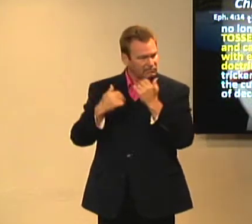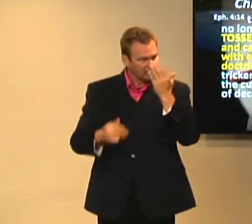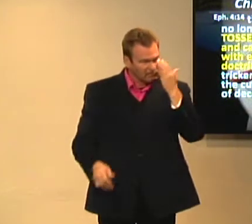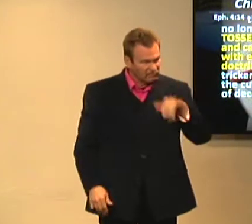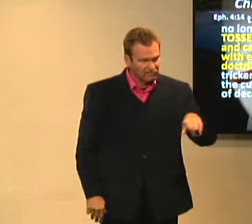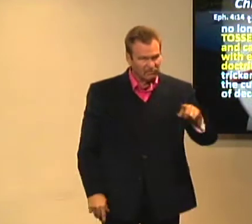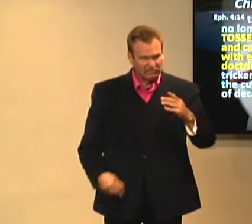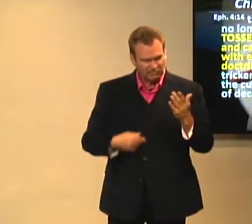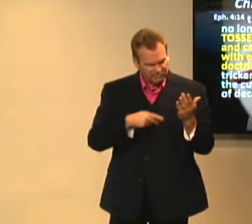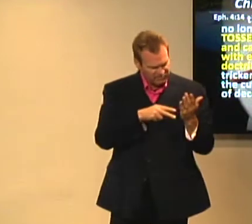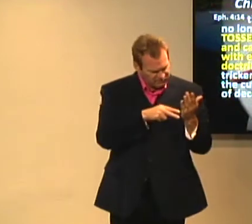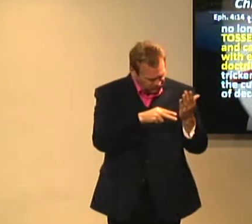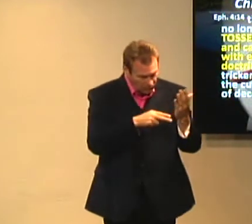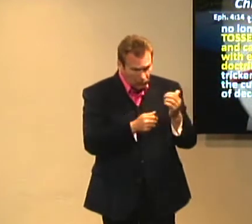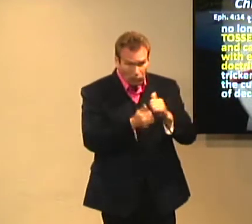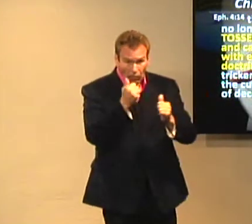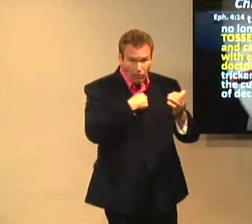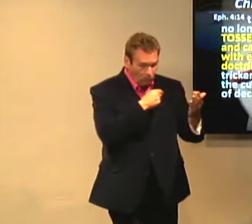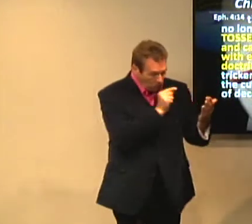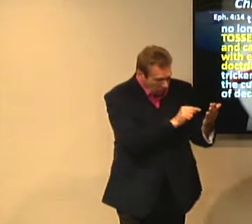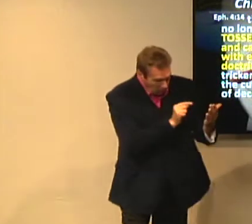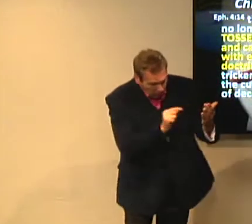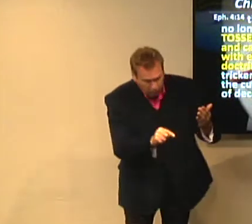But the Bible says, don't be like the waves.